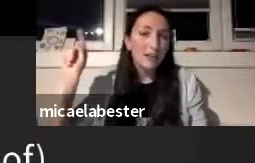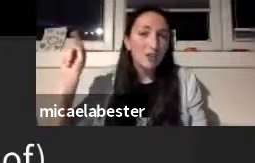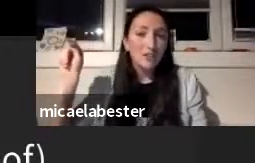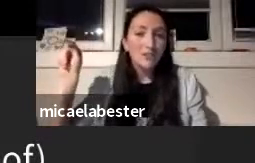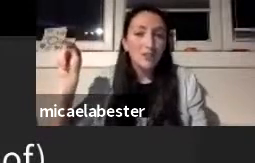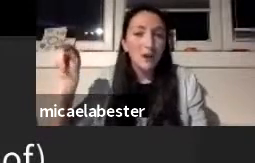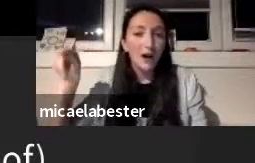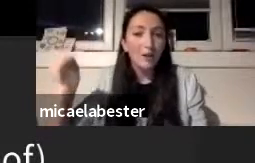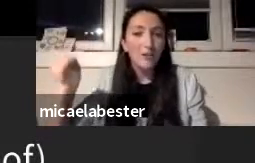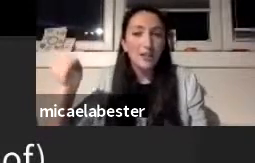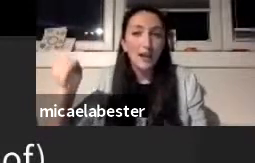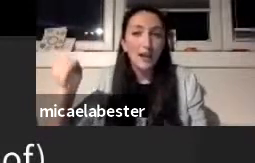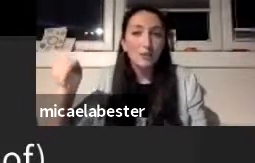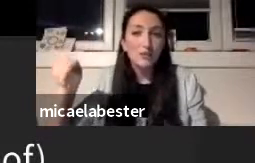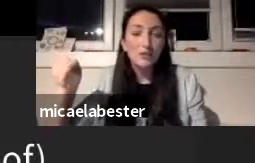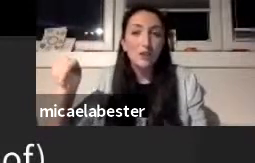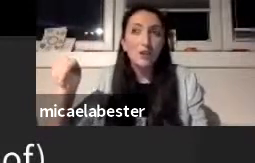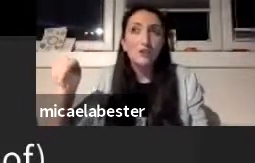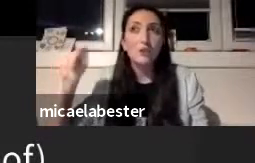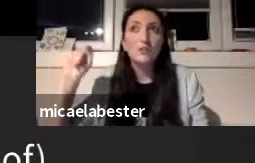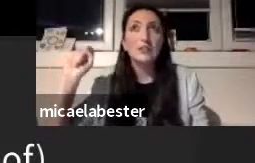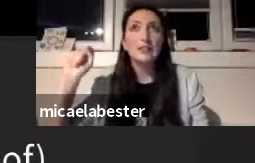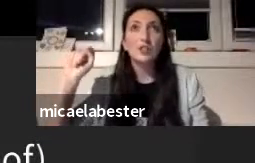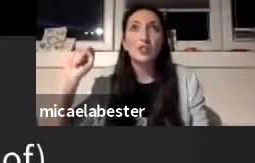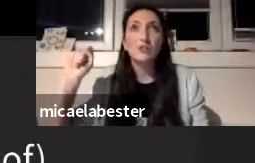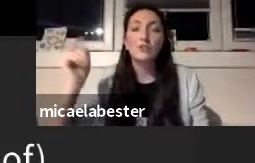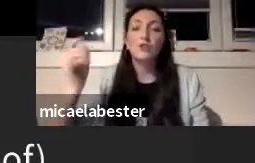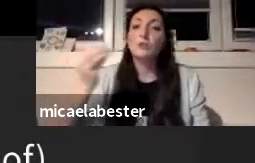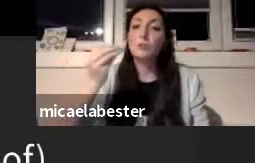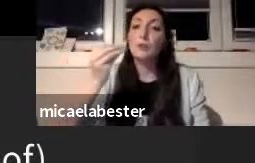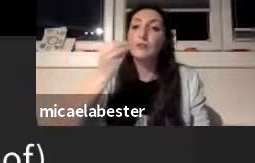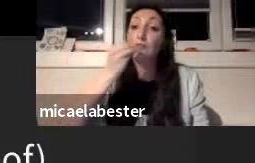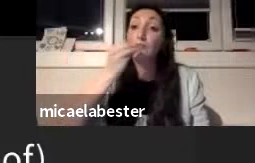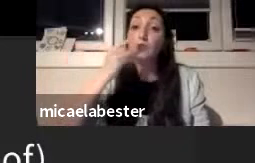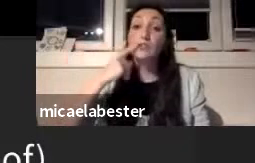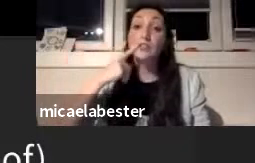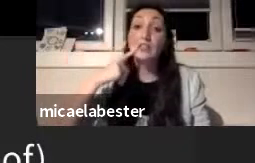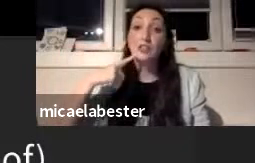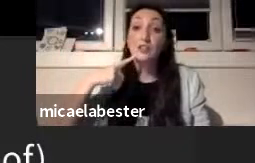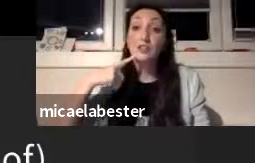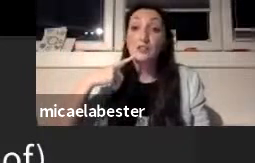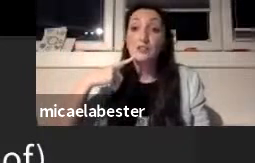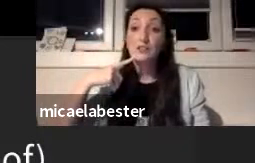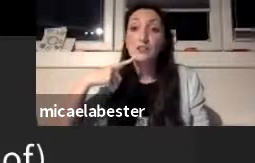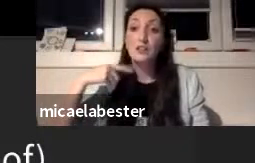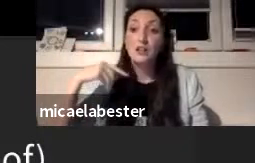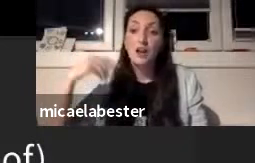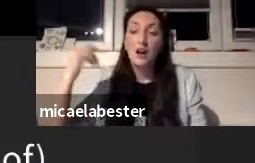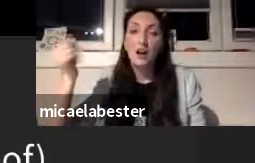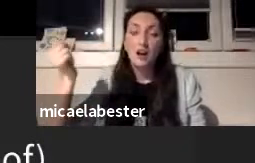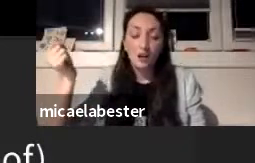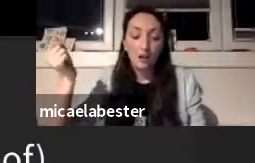Also, adjectives come after nouns. So delicious food would be food delicious.